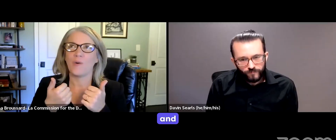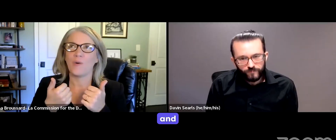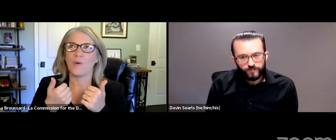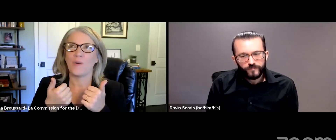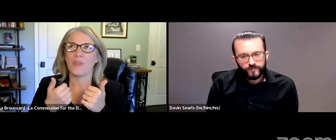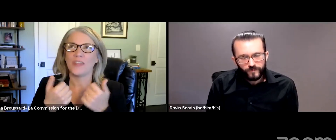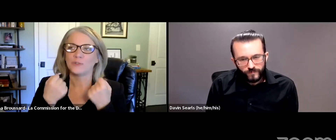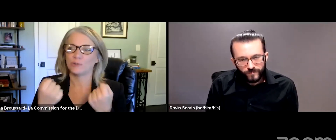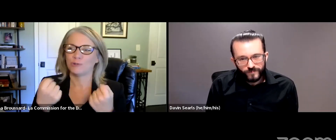and